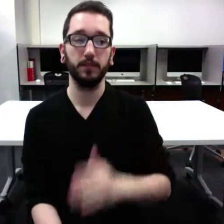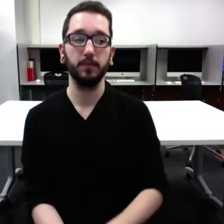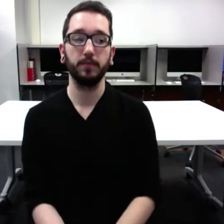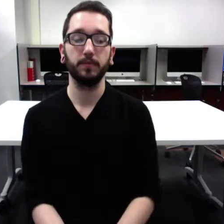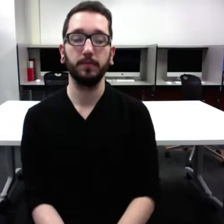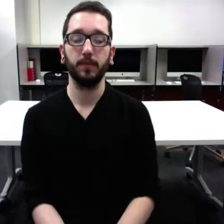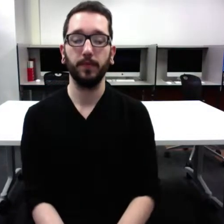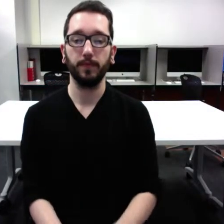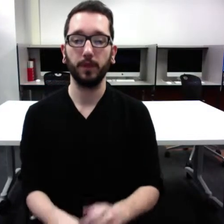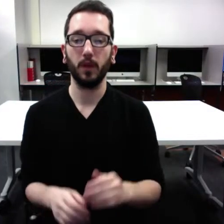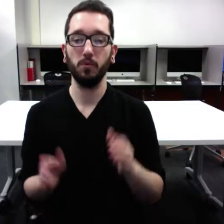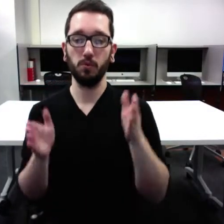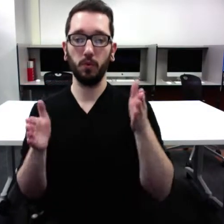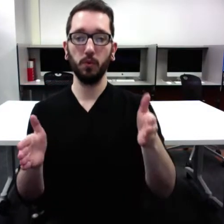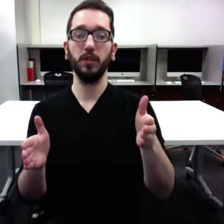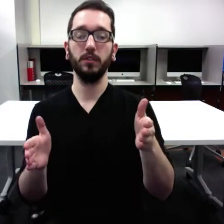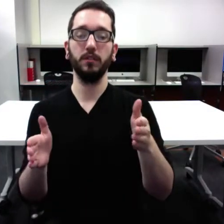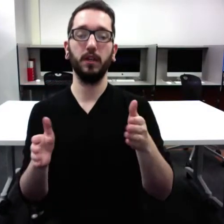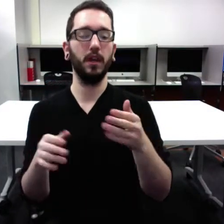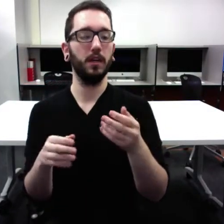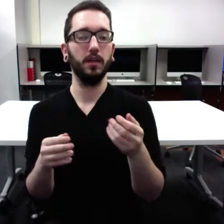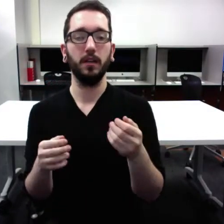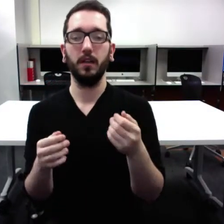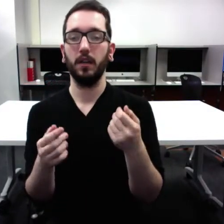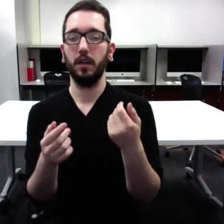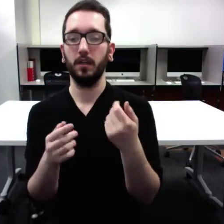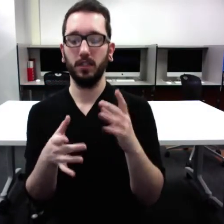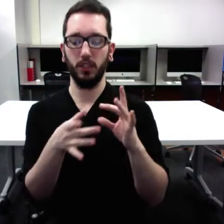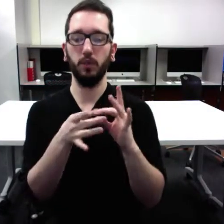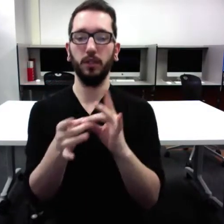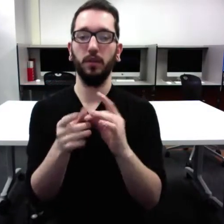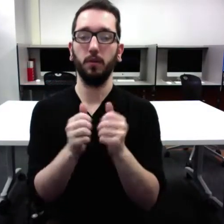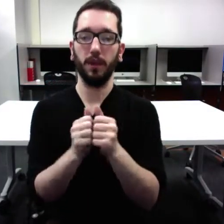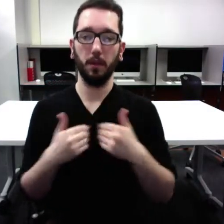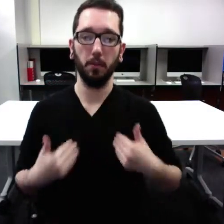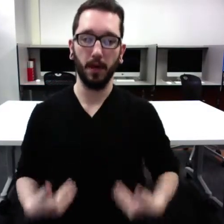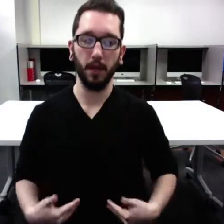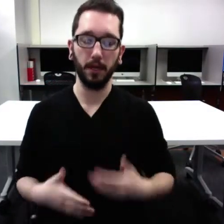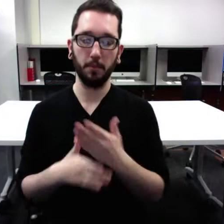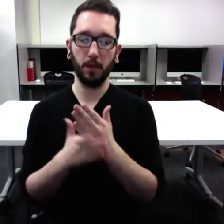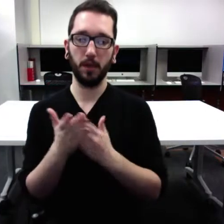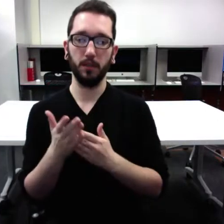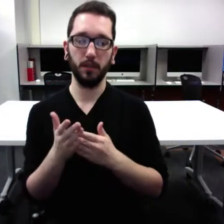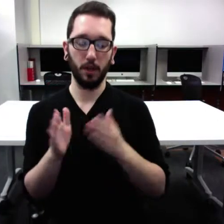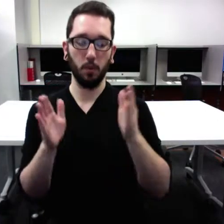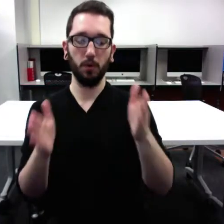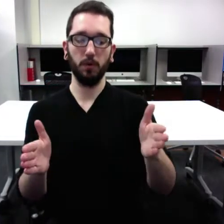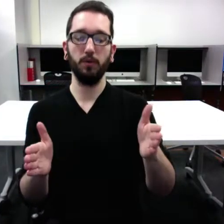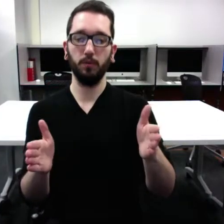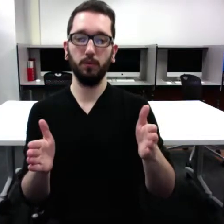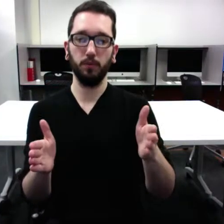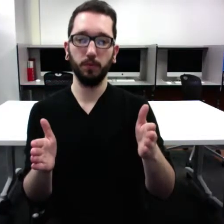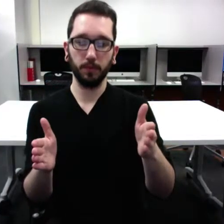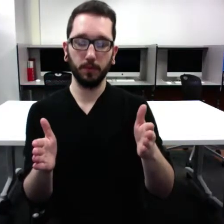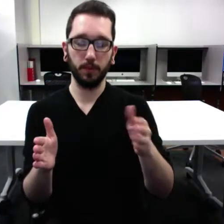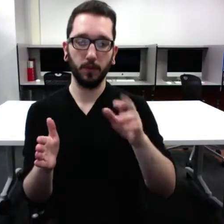Root words are frequently associated with a body part. A word root is always the subject or main topic of the medical